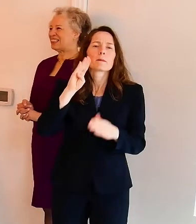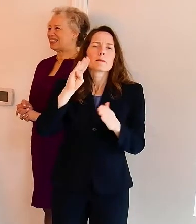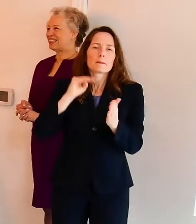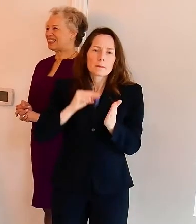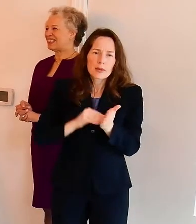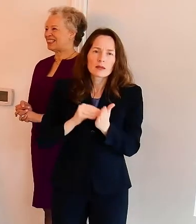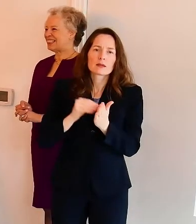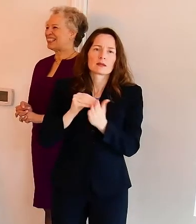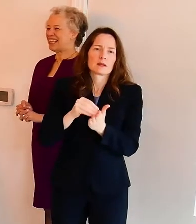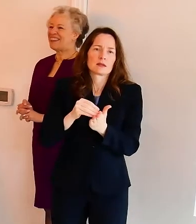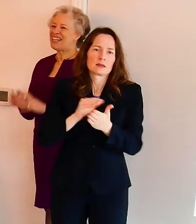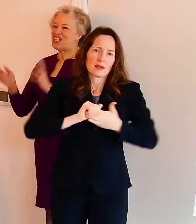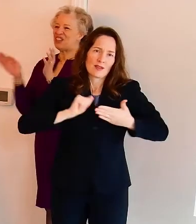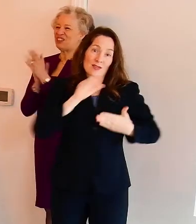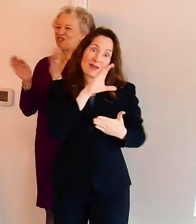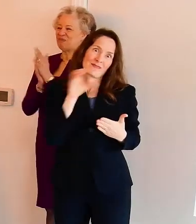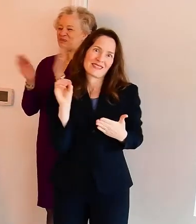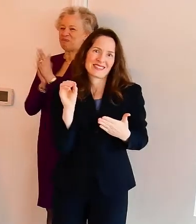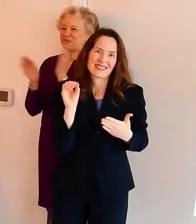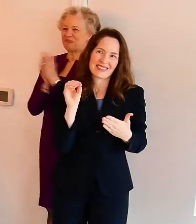a unicorn. All right, thank you all.